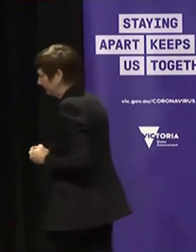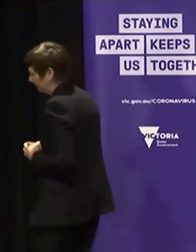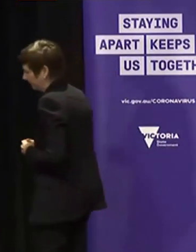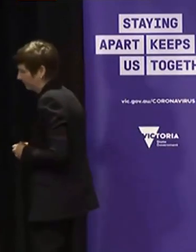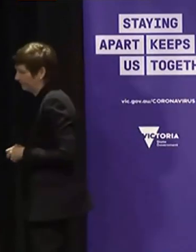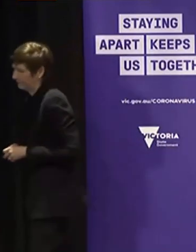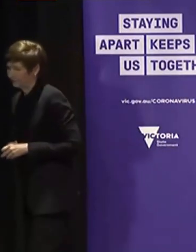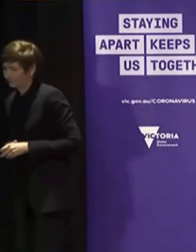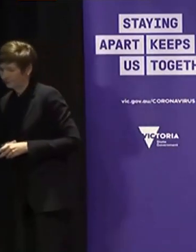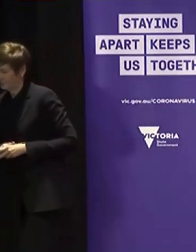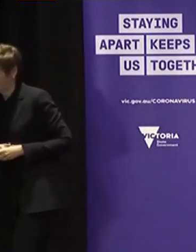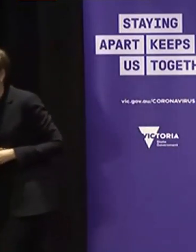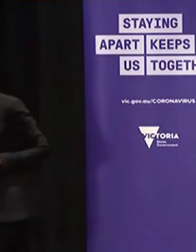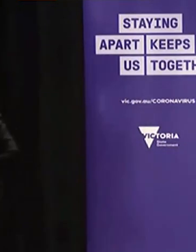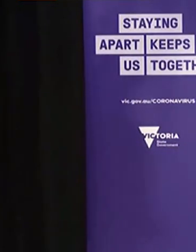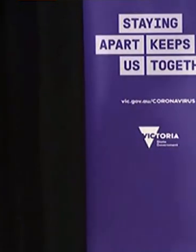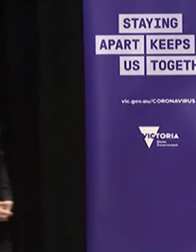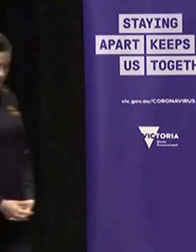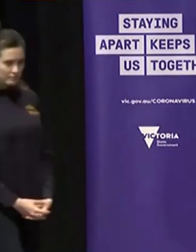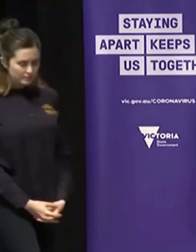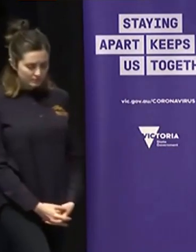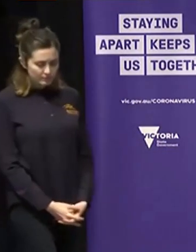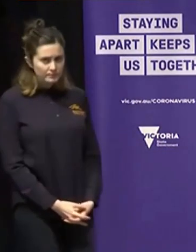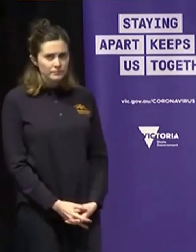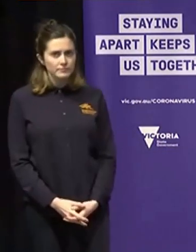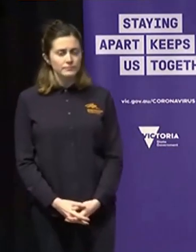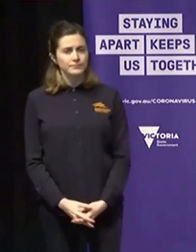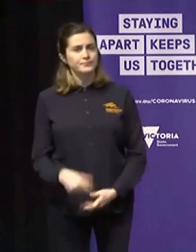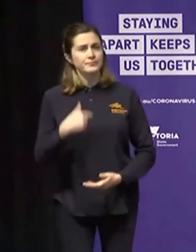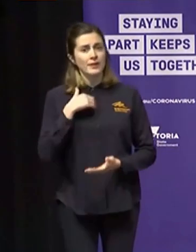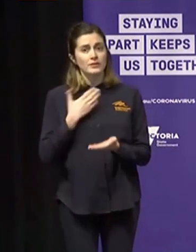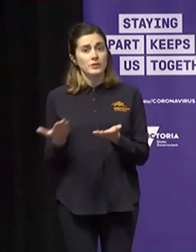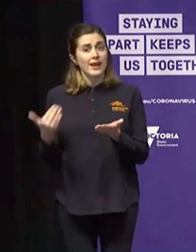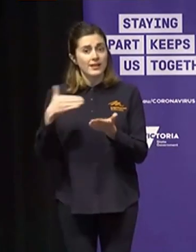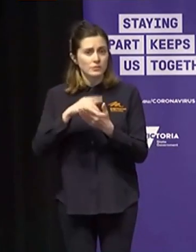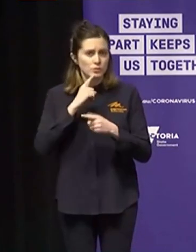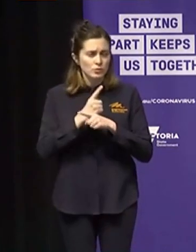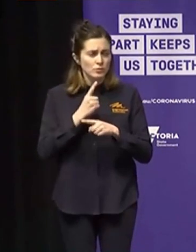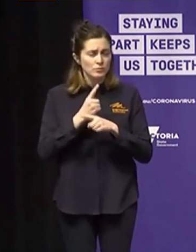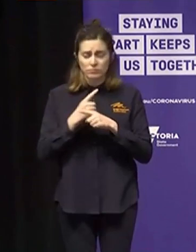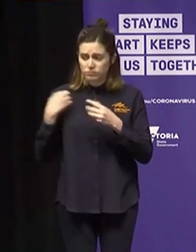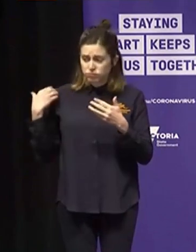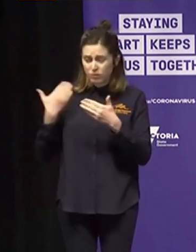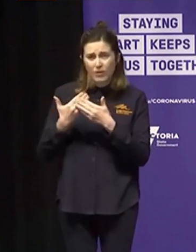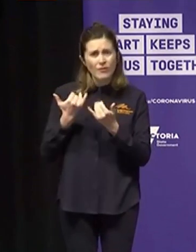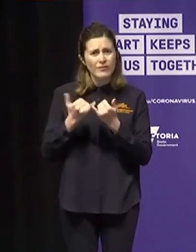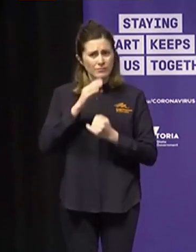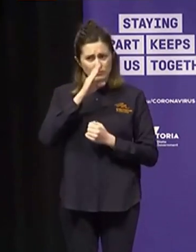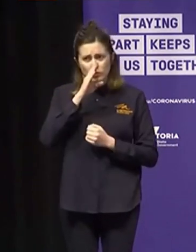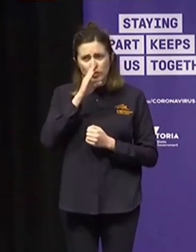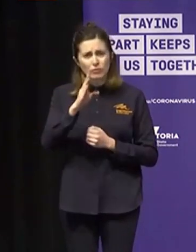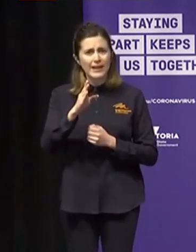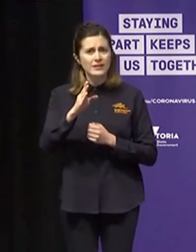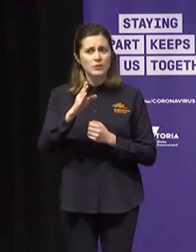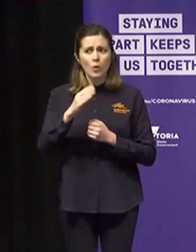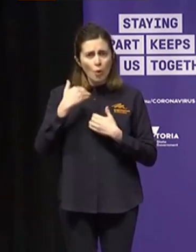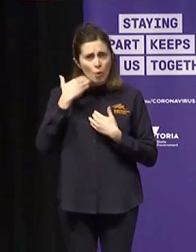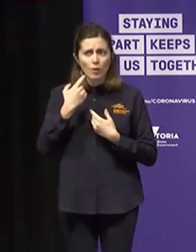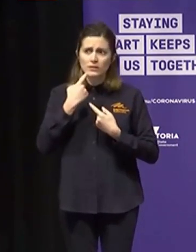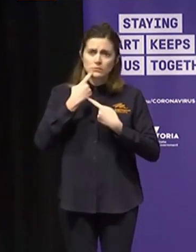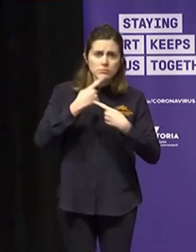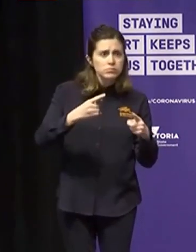raised? I would just make the point, we've all the way through this tried to be as frank as we possibly can, to be as direct as we possibly